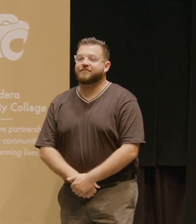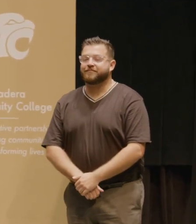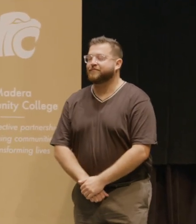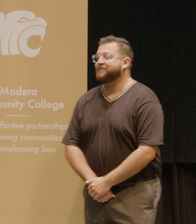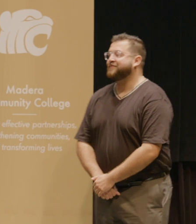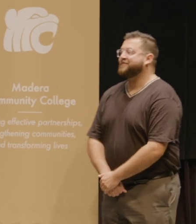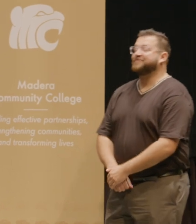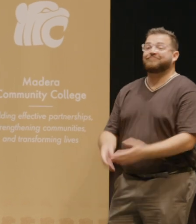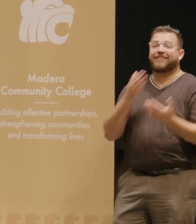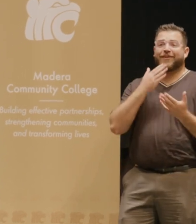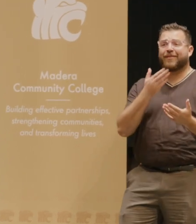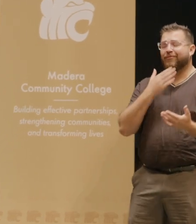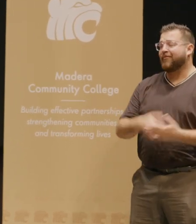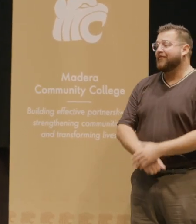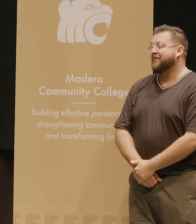Thank you. Glad to be here.